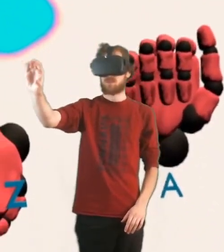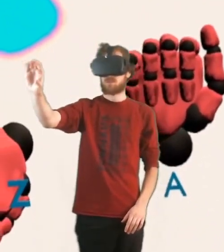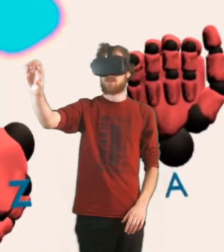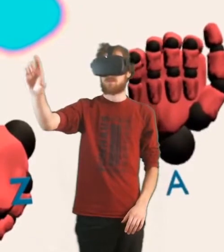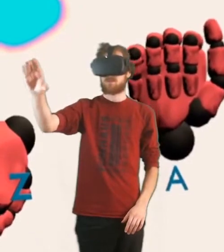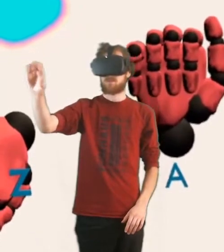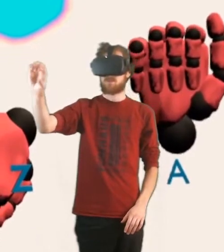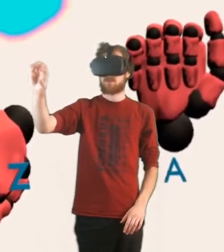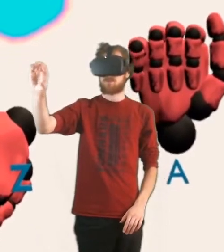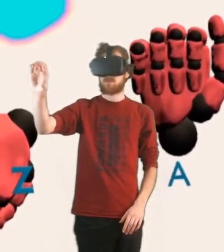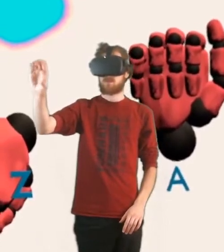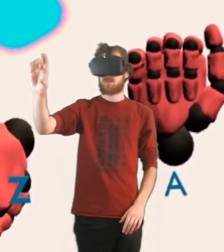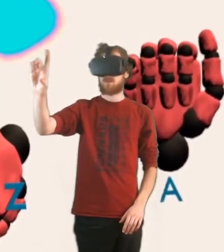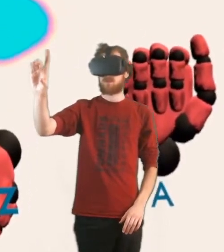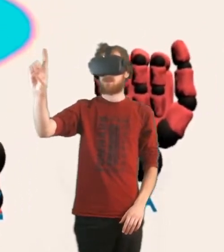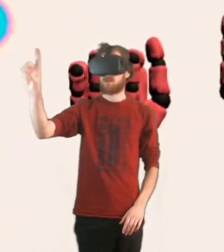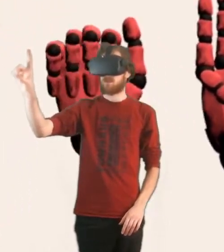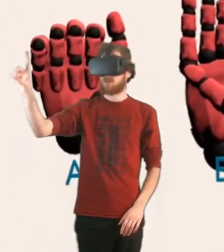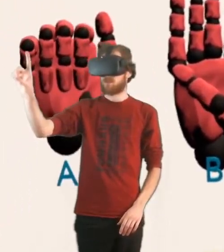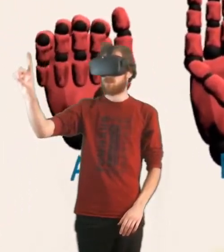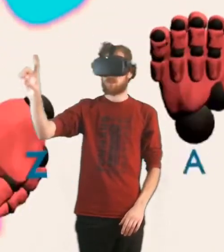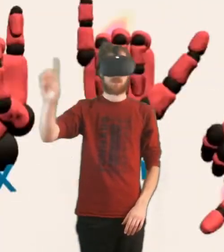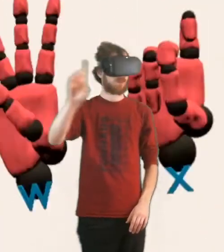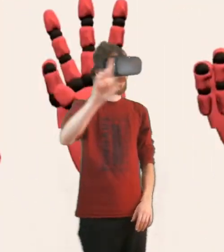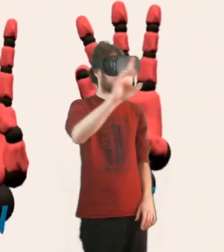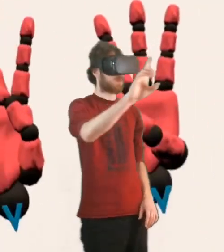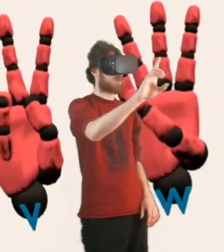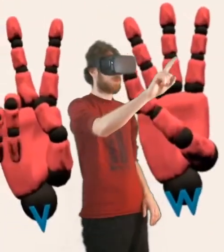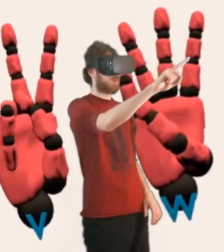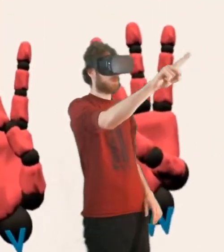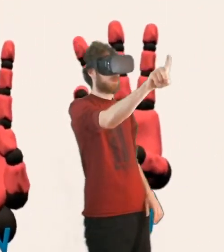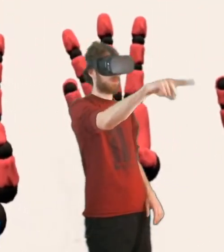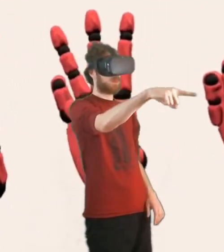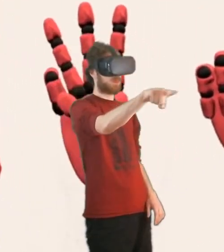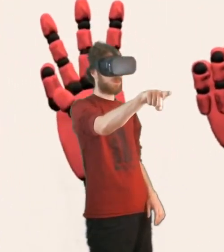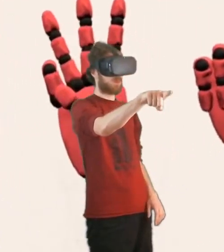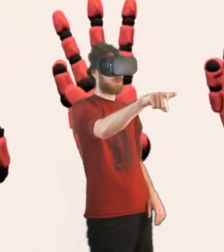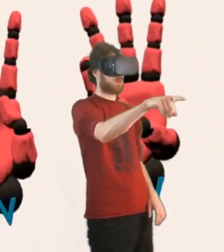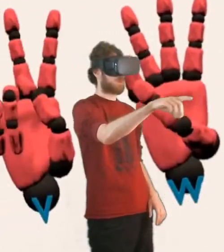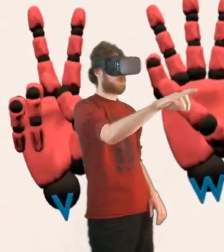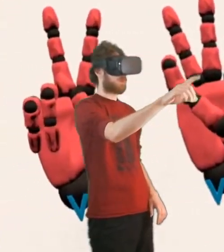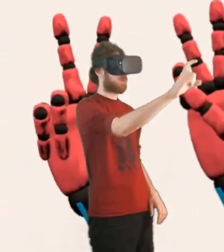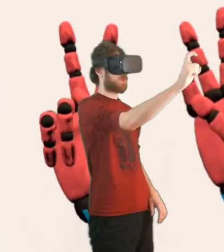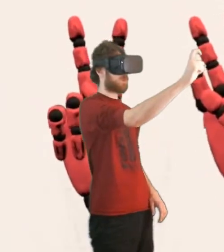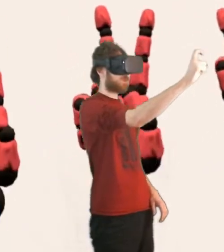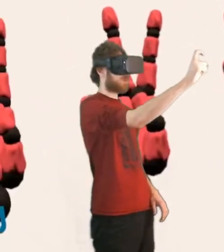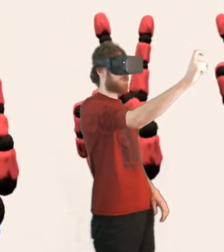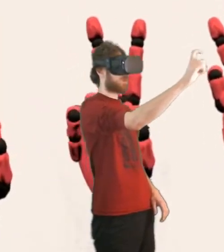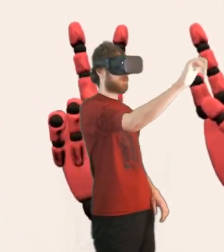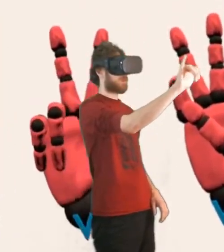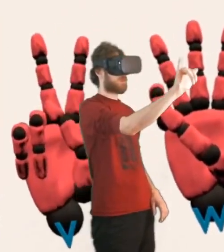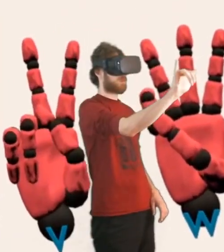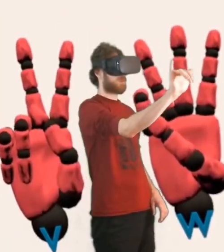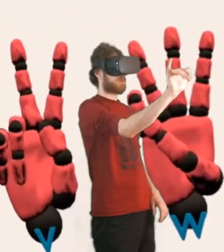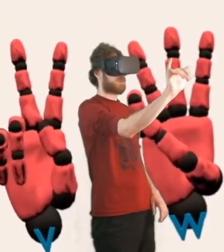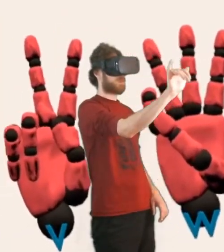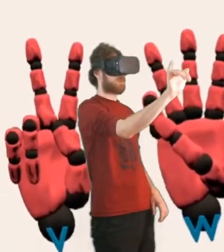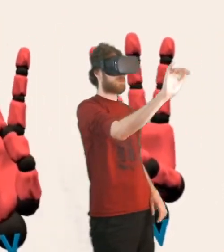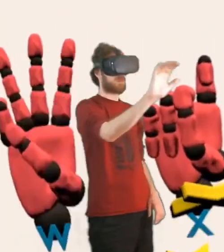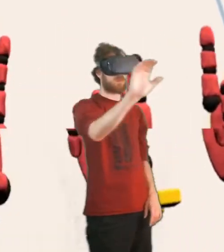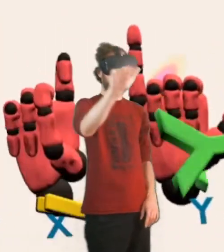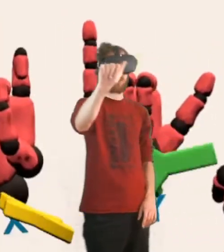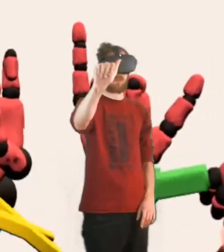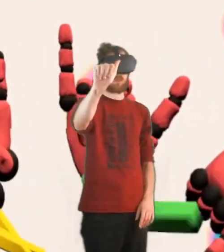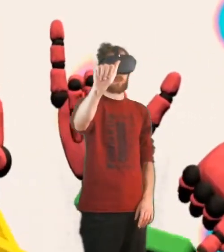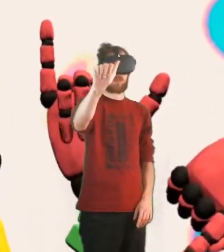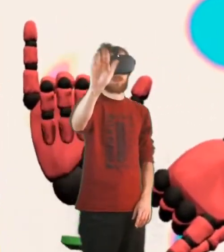practice mode, you can see a model for every letter of the alphabet and practice them in whichever order you like. Just produce the hand shape that you saved earlier and the